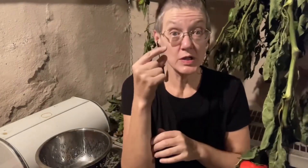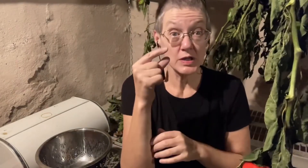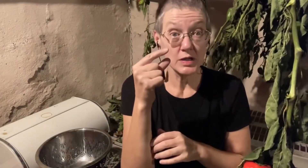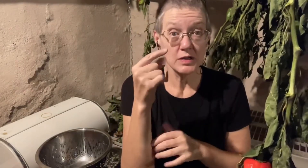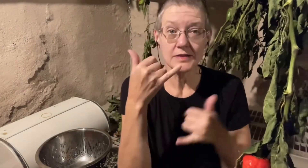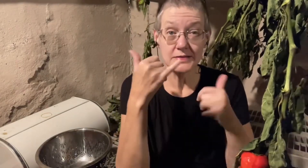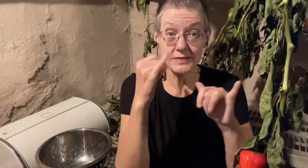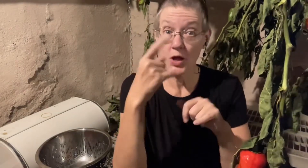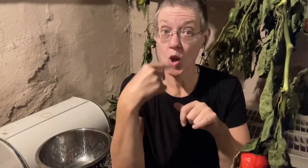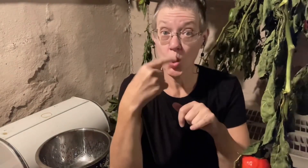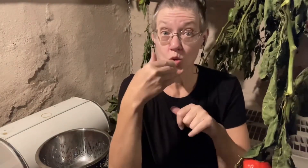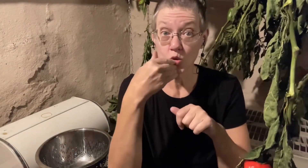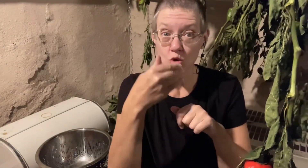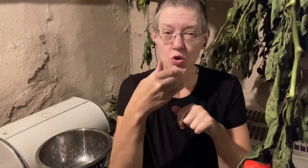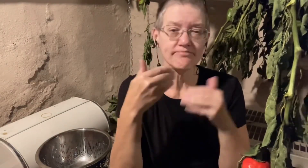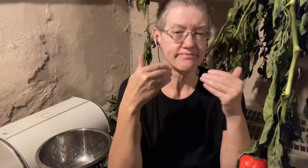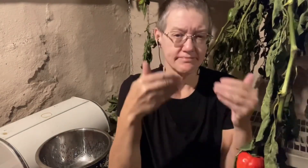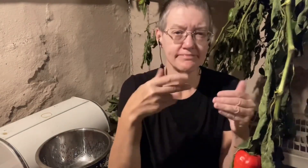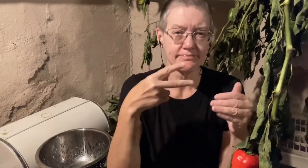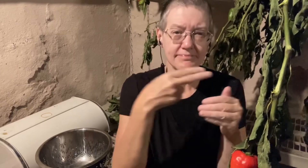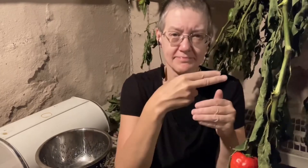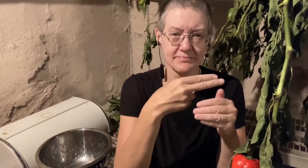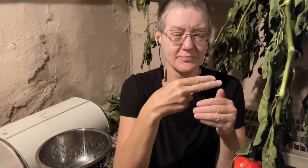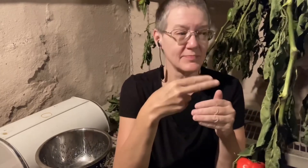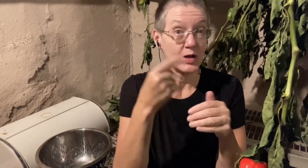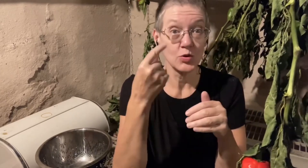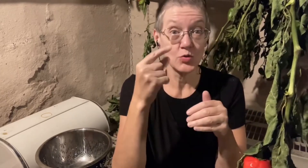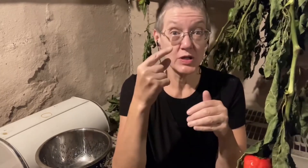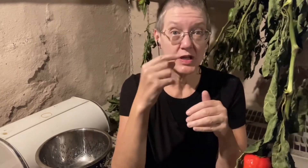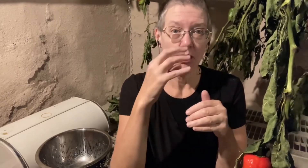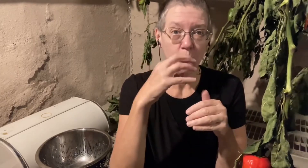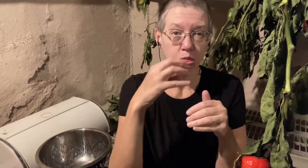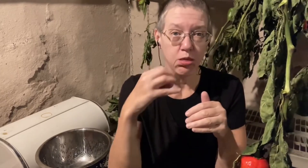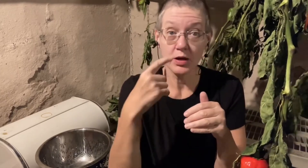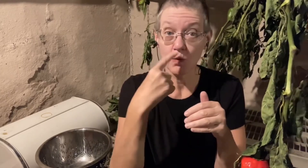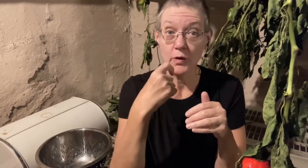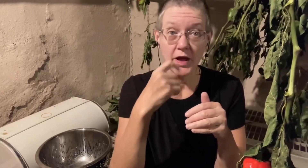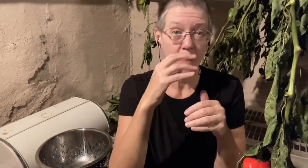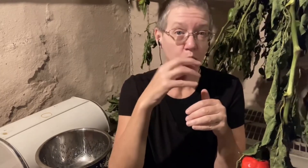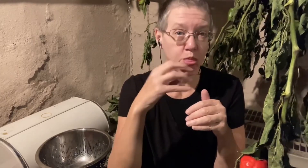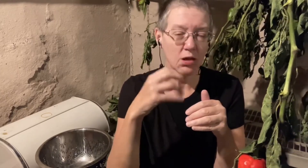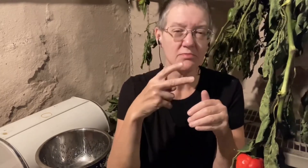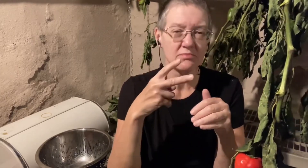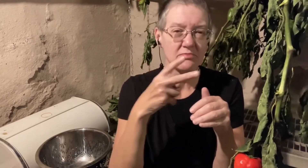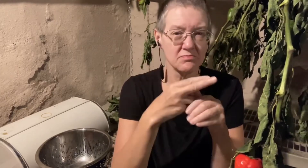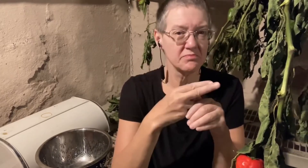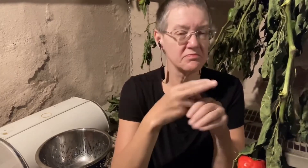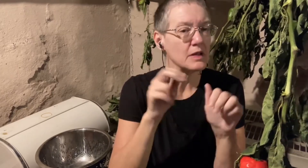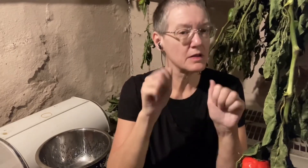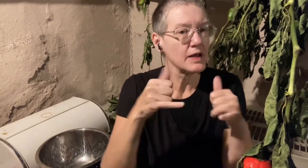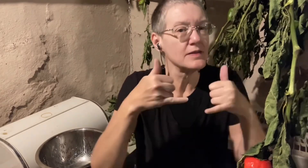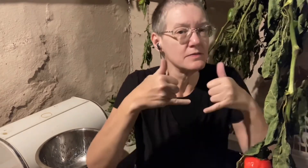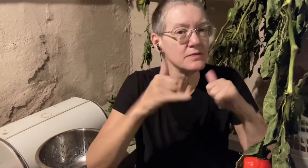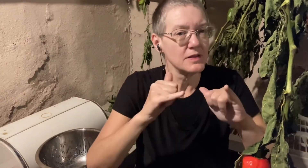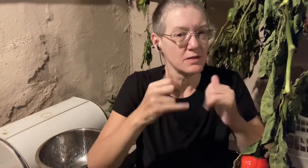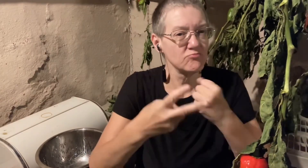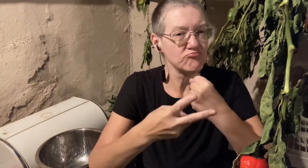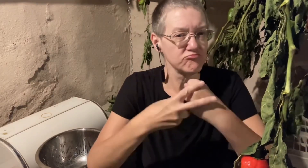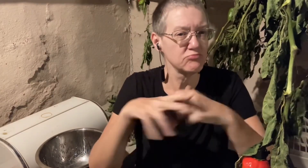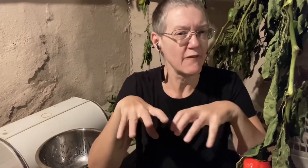Some of the green ones still look good, but we're going to go ahead and harvest those. And even the wrinkly ones. We